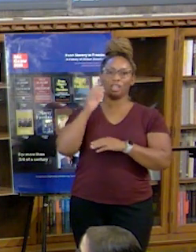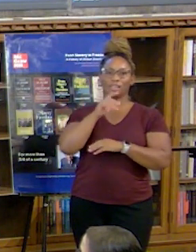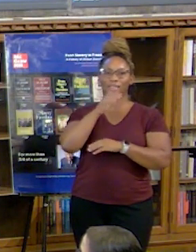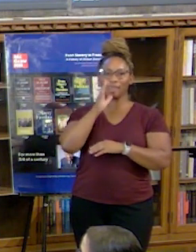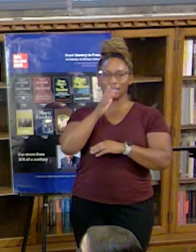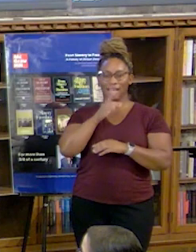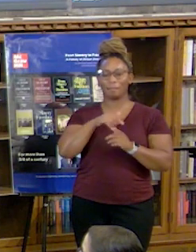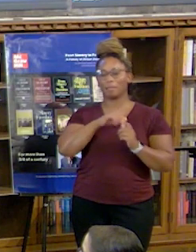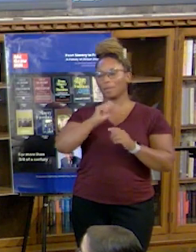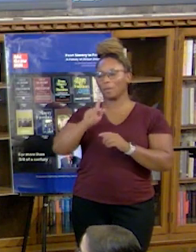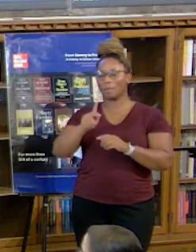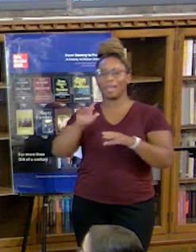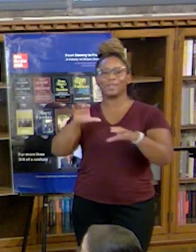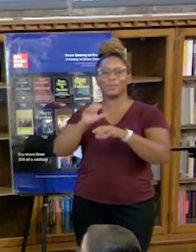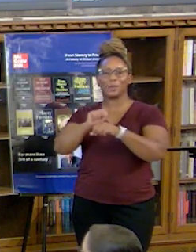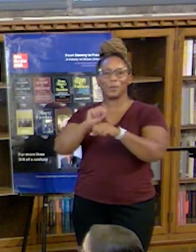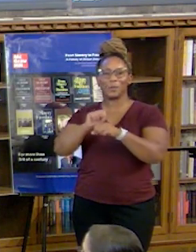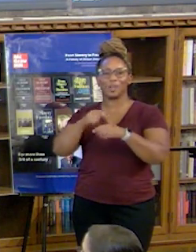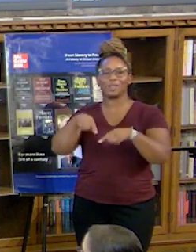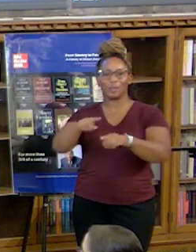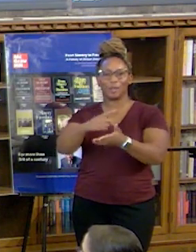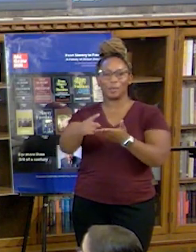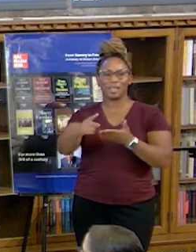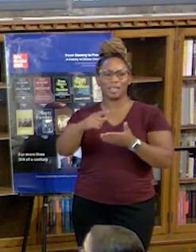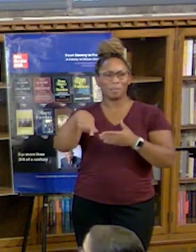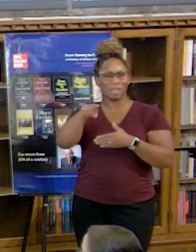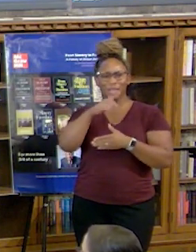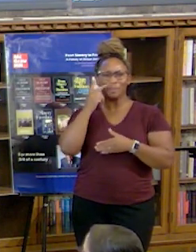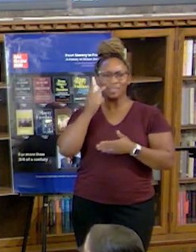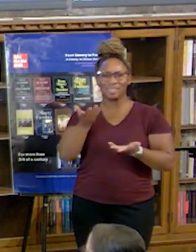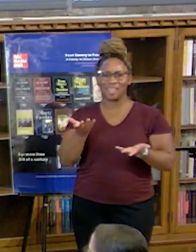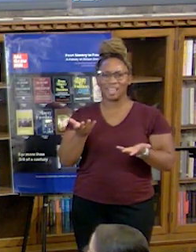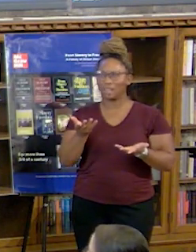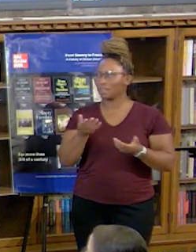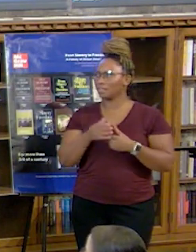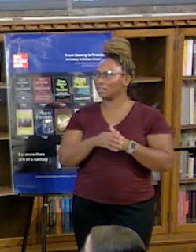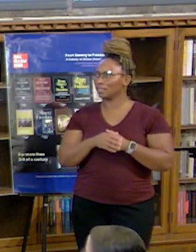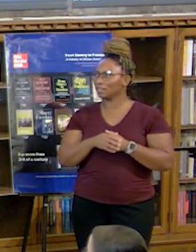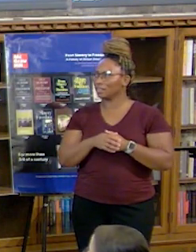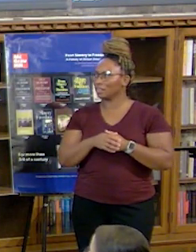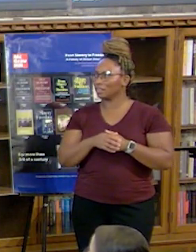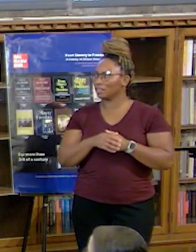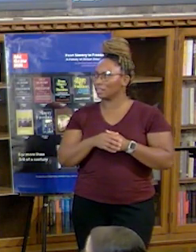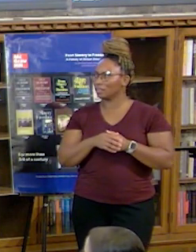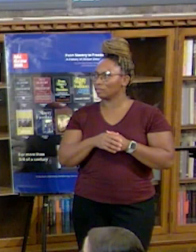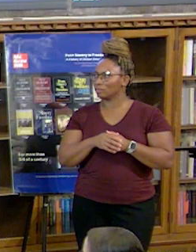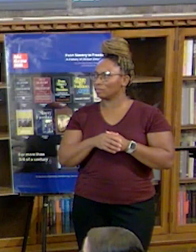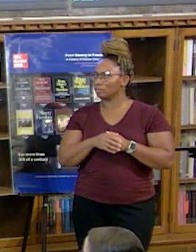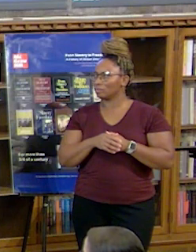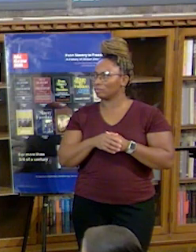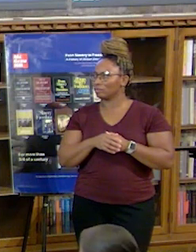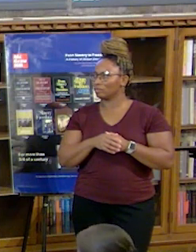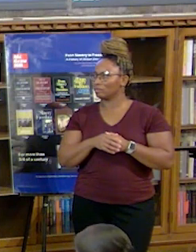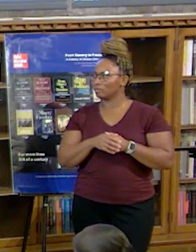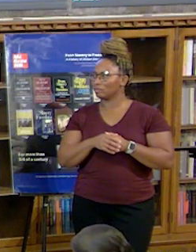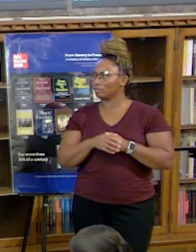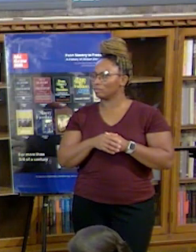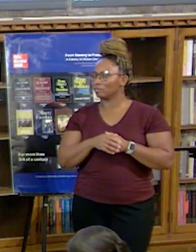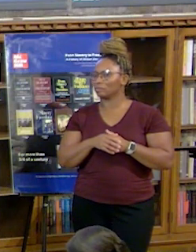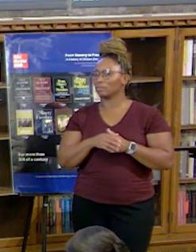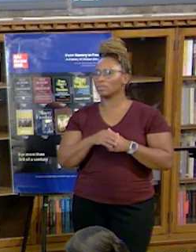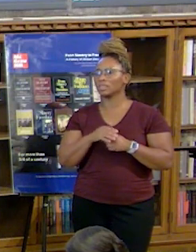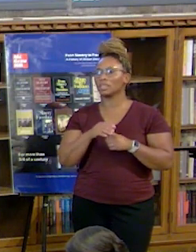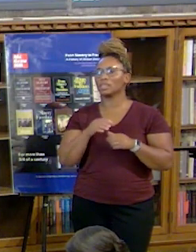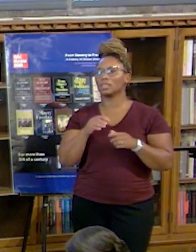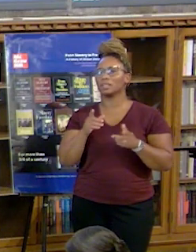have you see that all right once um but then